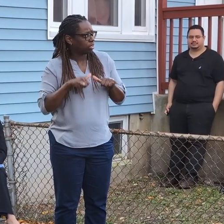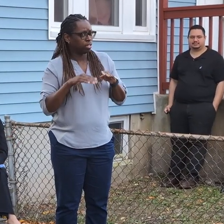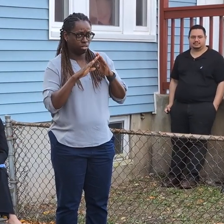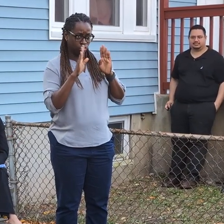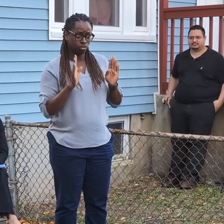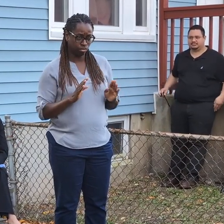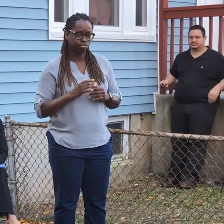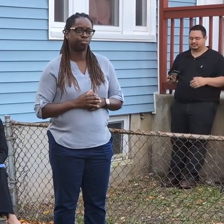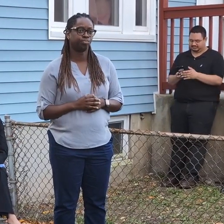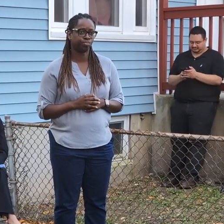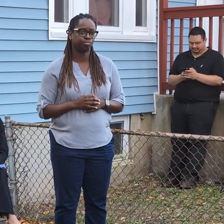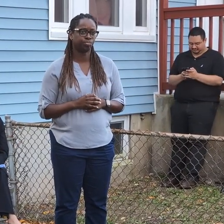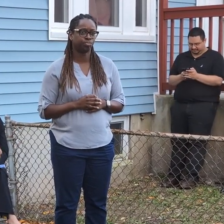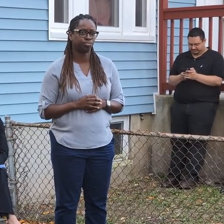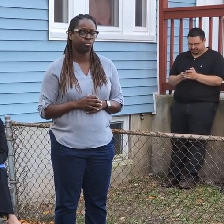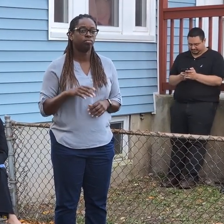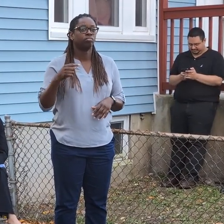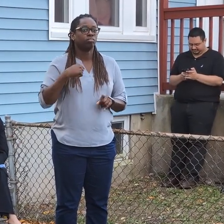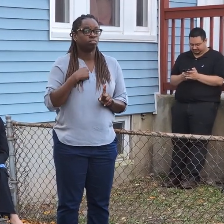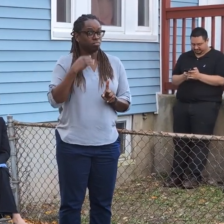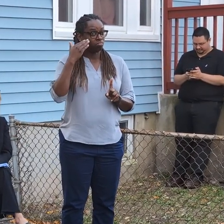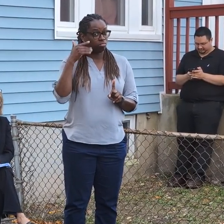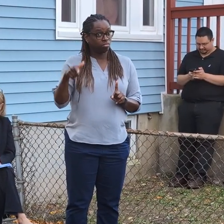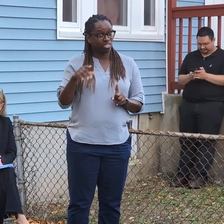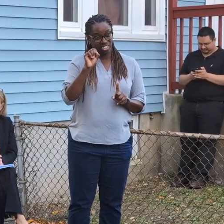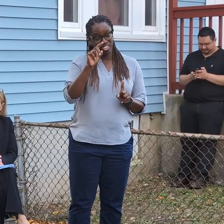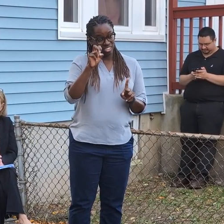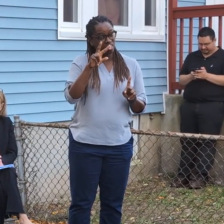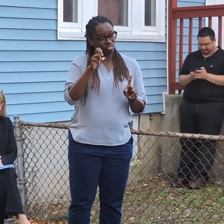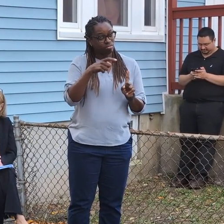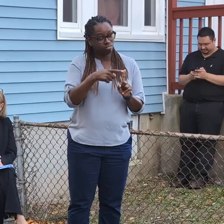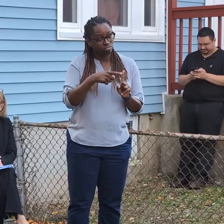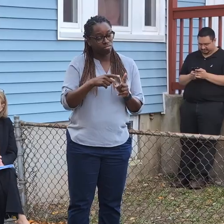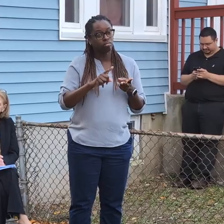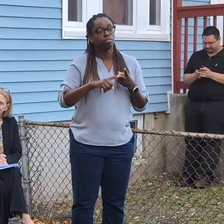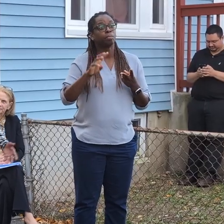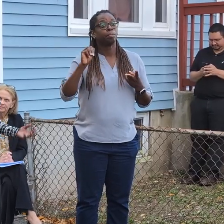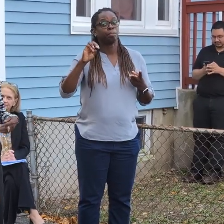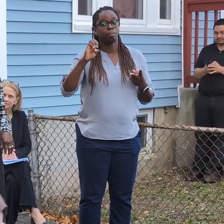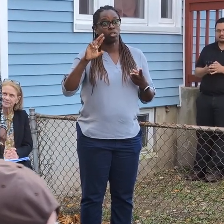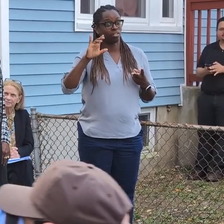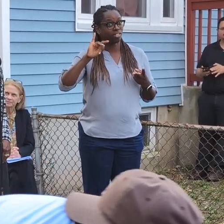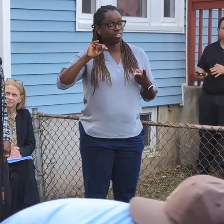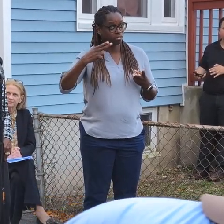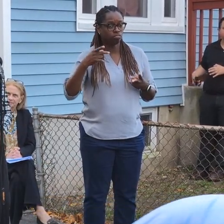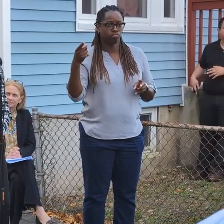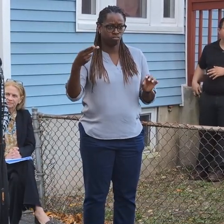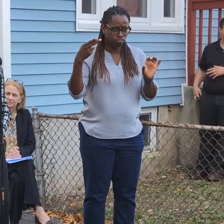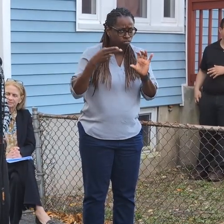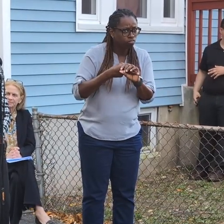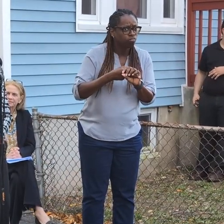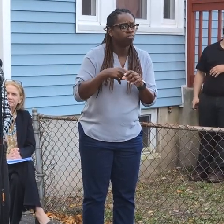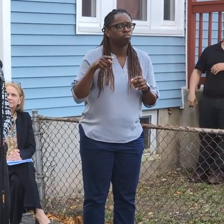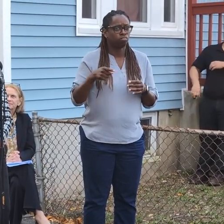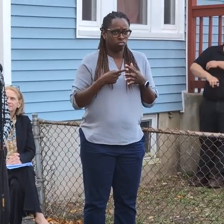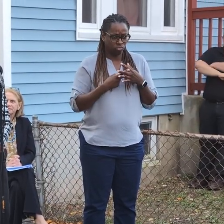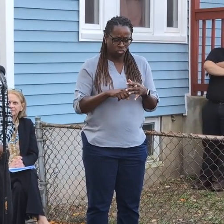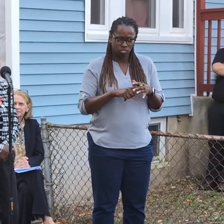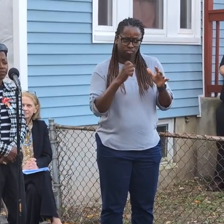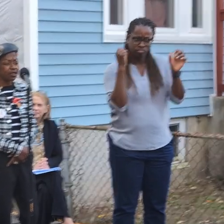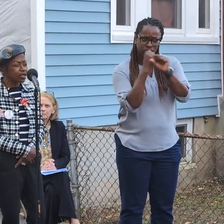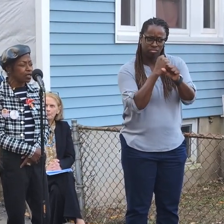to Steve, Meredith, and Meredith came on board, and then we actually began to struggle. We had